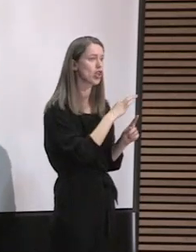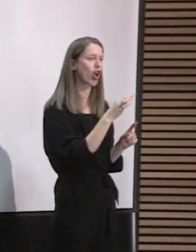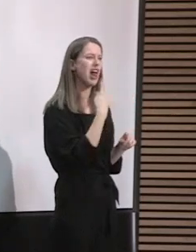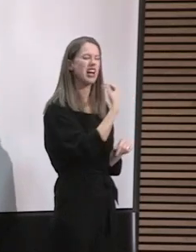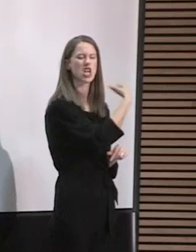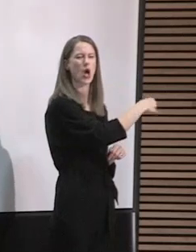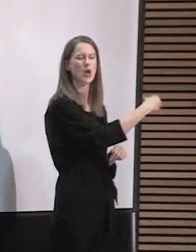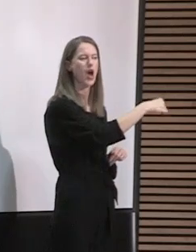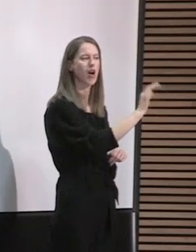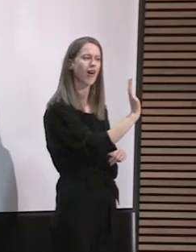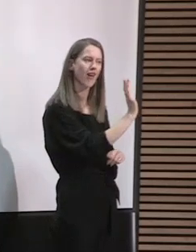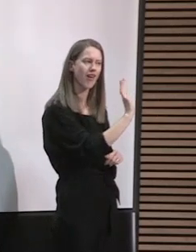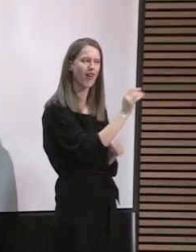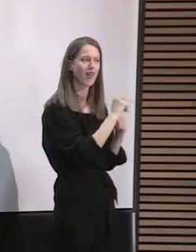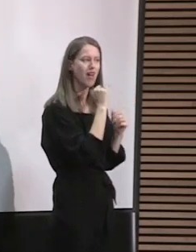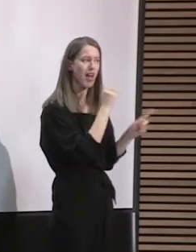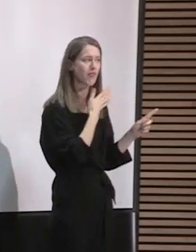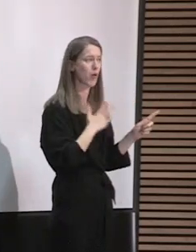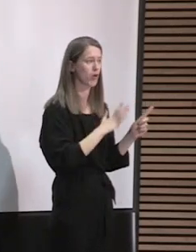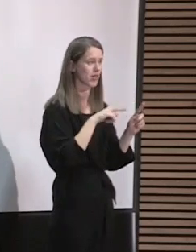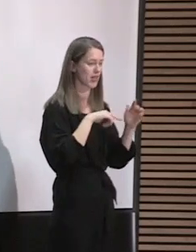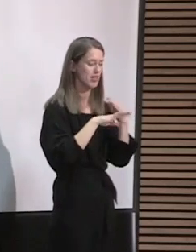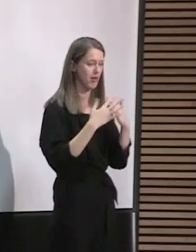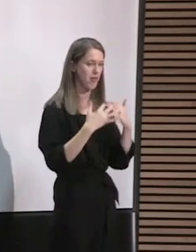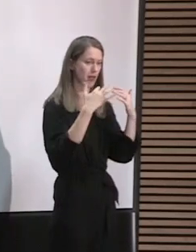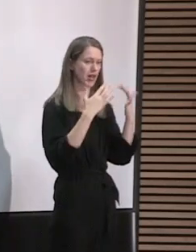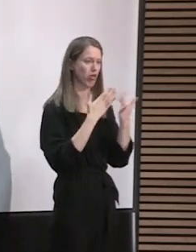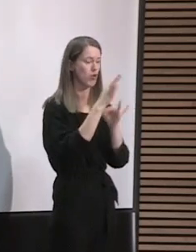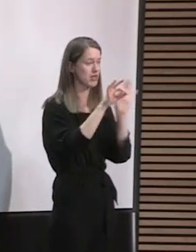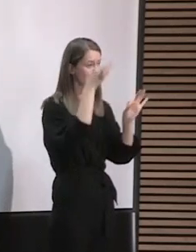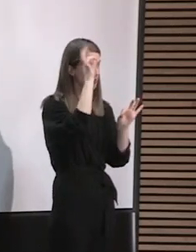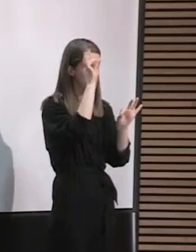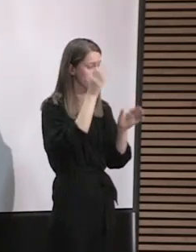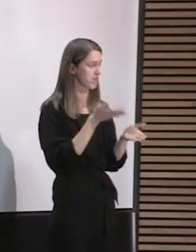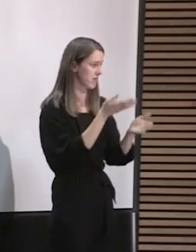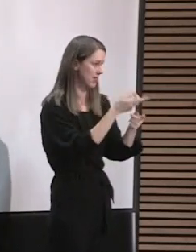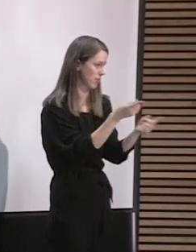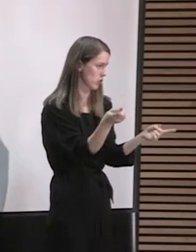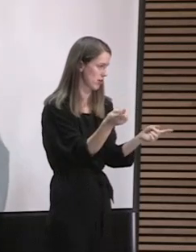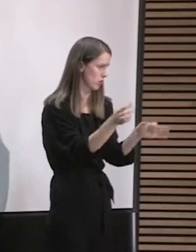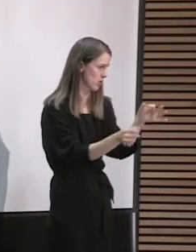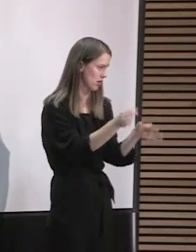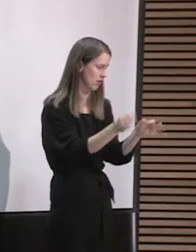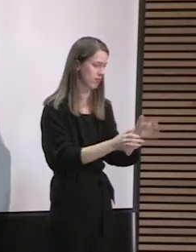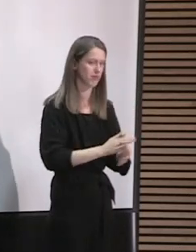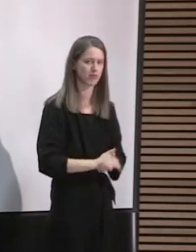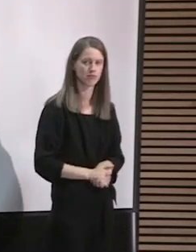declining them briefings, but if they want those to be in public through a select committee, then that's obviously a matter for the select committee to